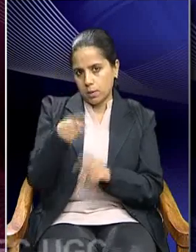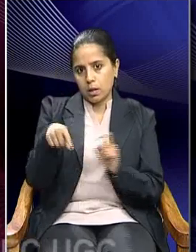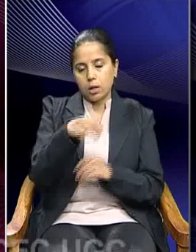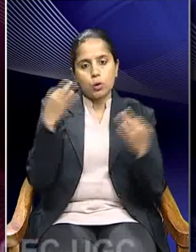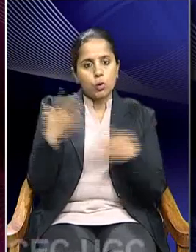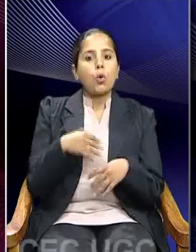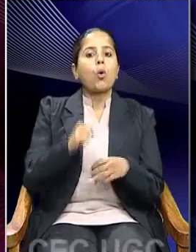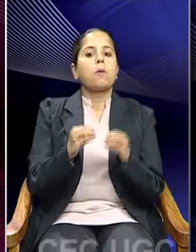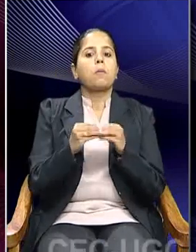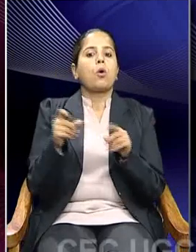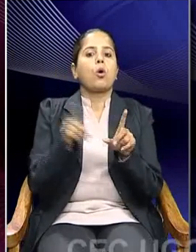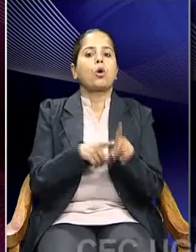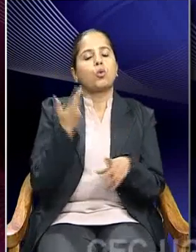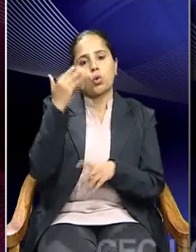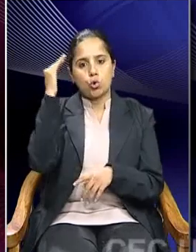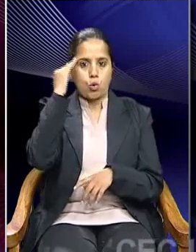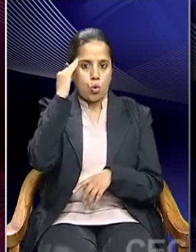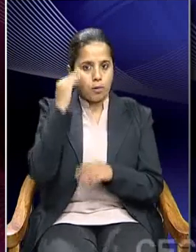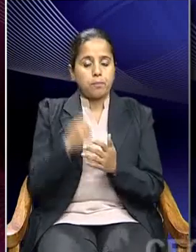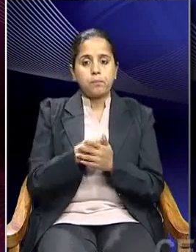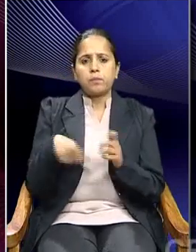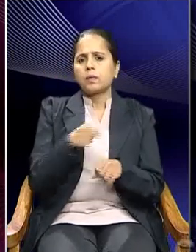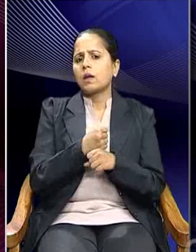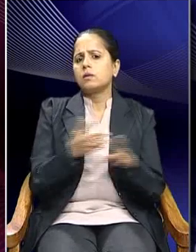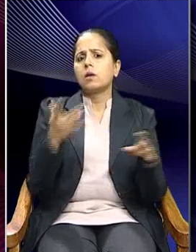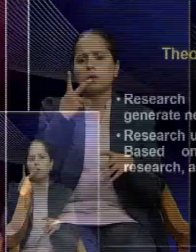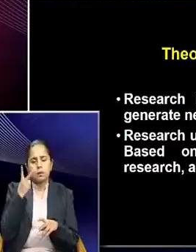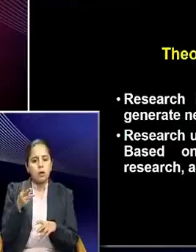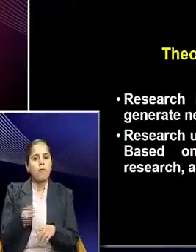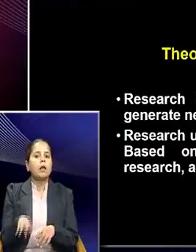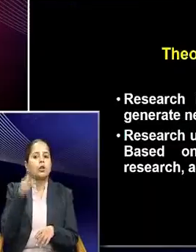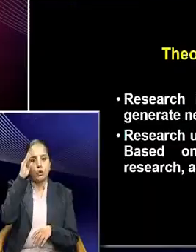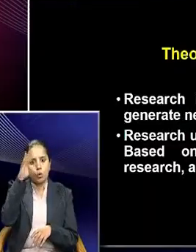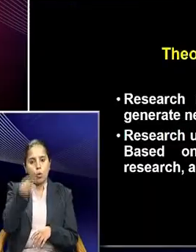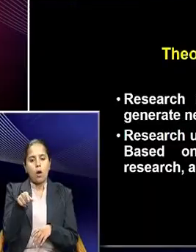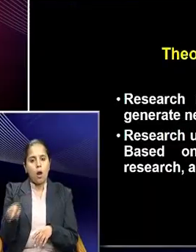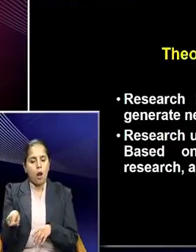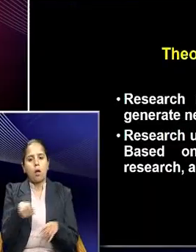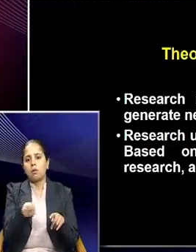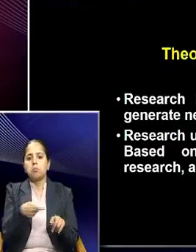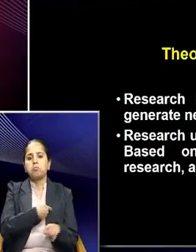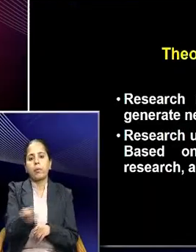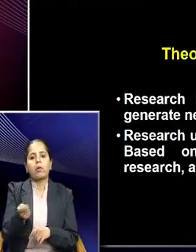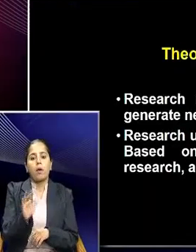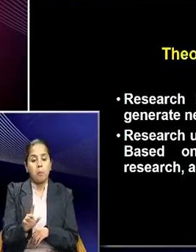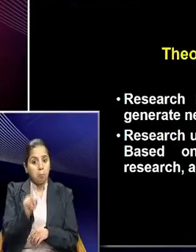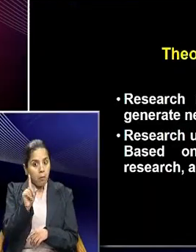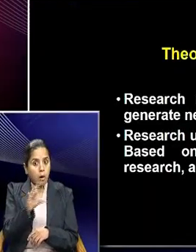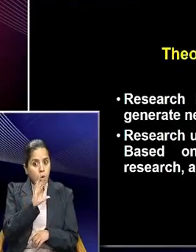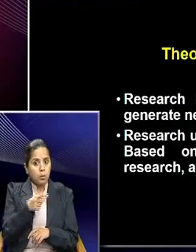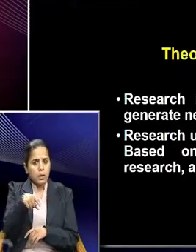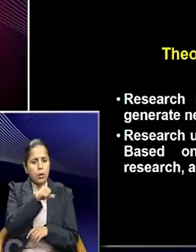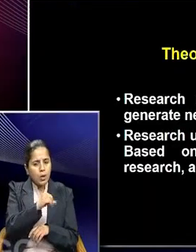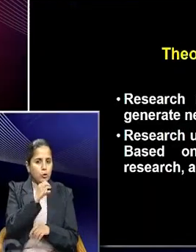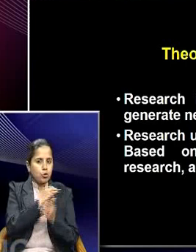body of knowledge. It generally precedes theory, but this is a kind of chick-hen